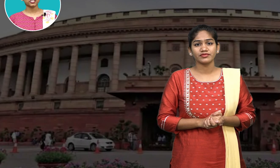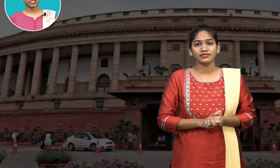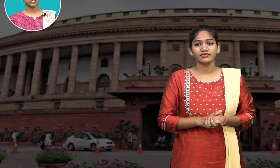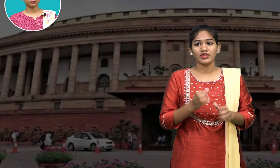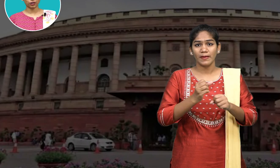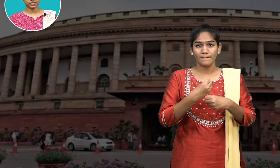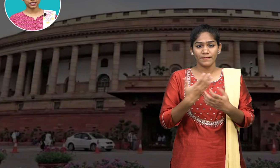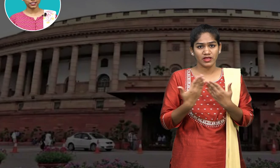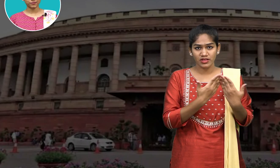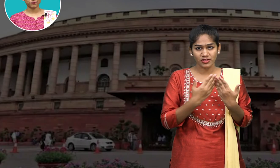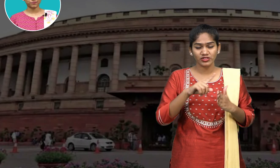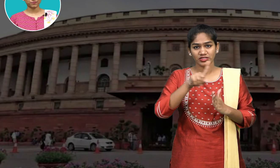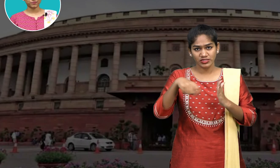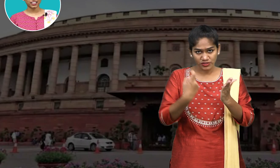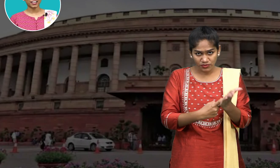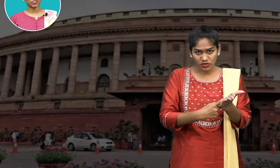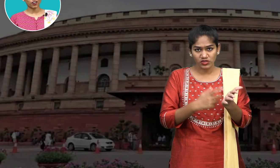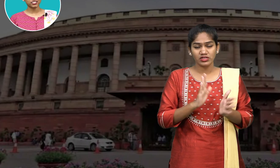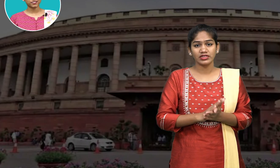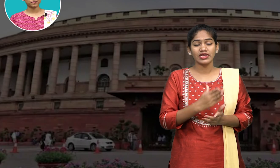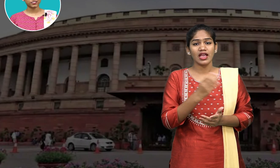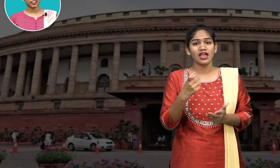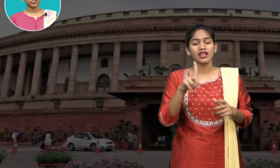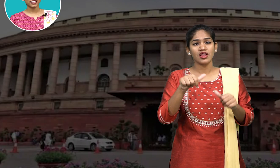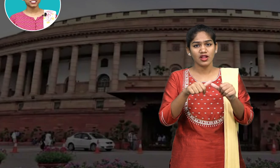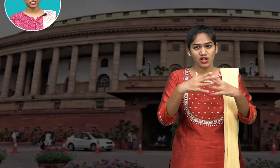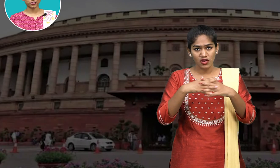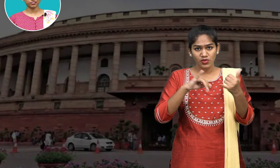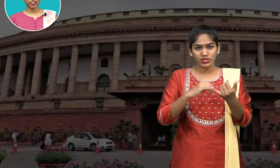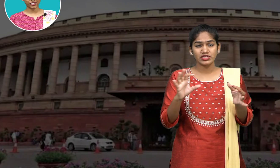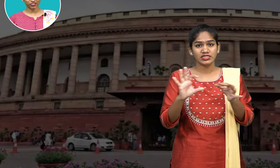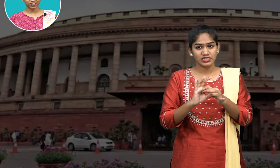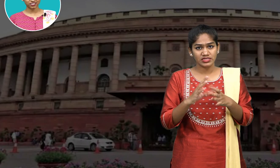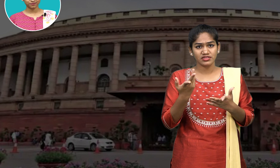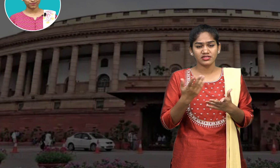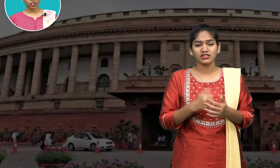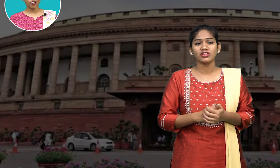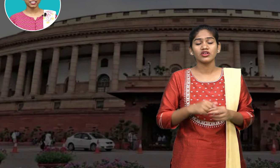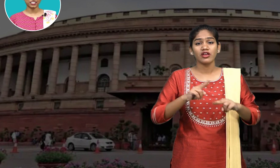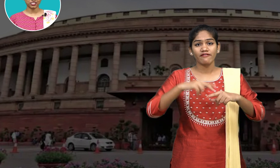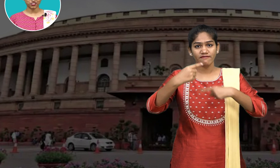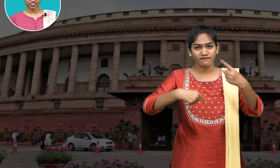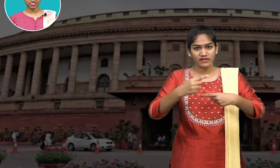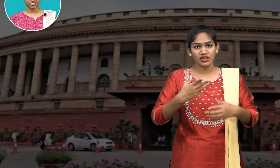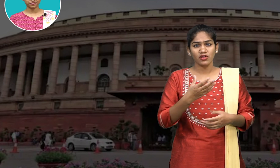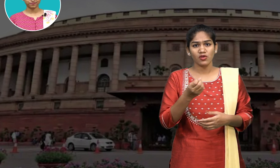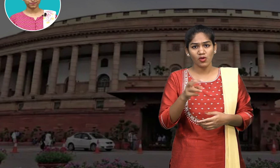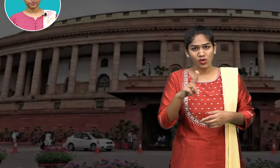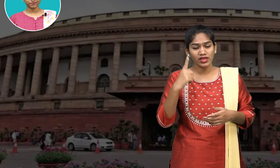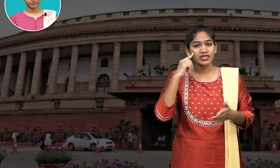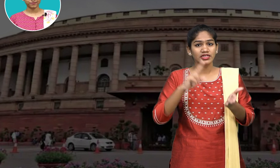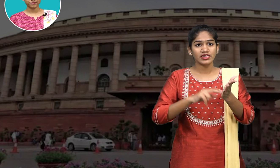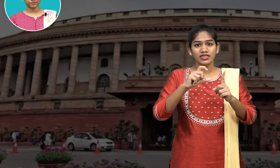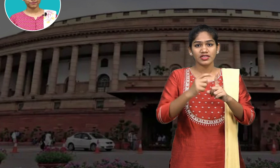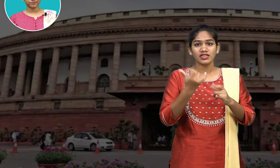making education policy and laws relating to factories or industries,